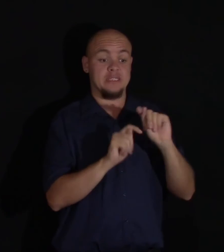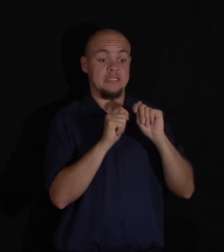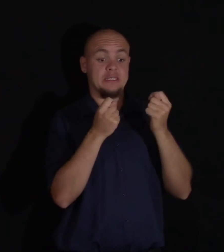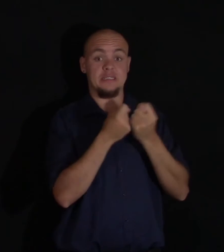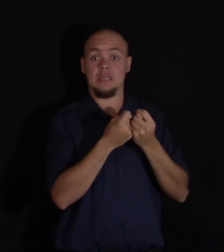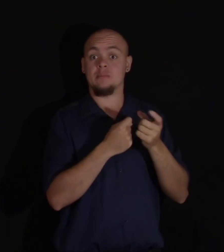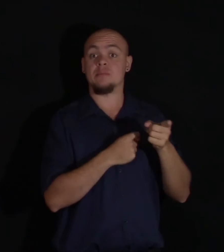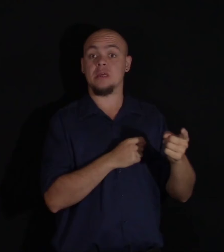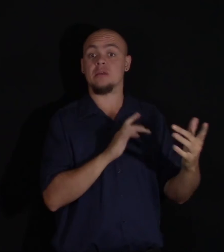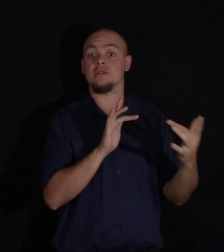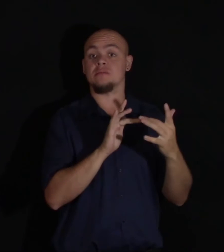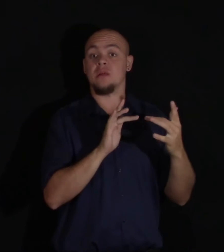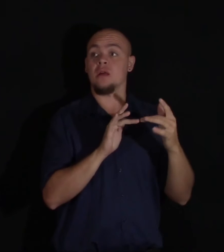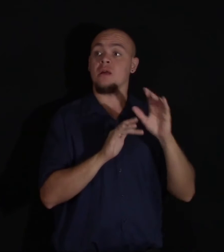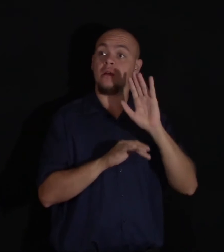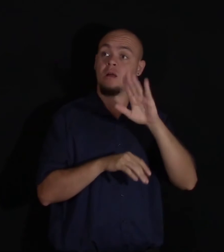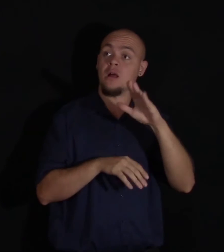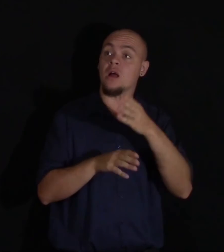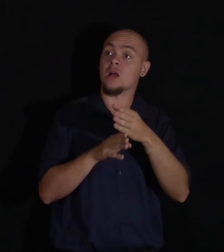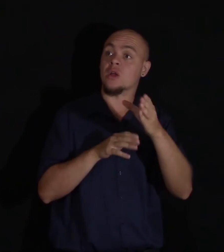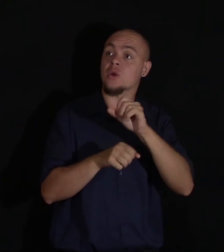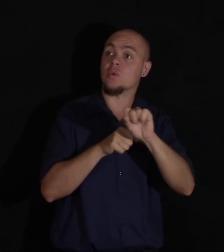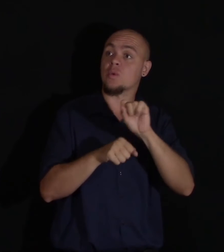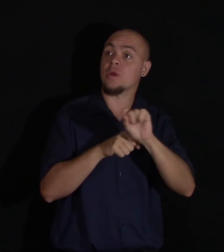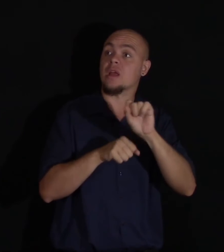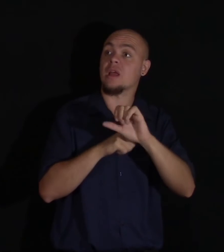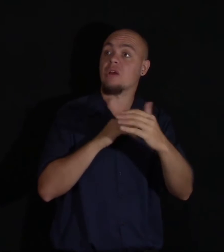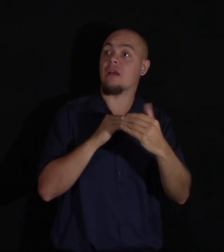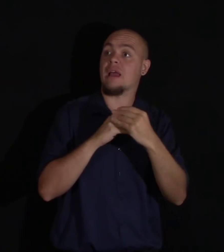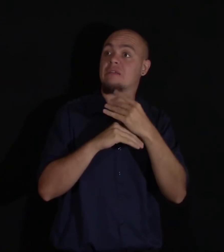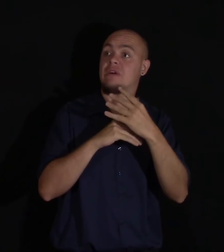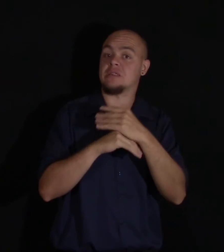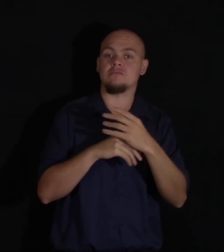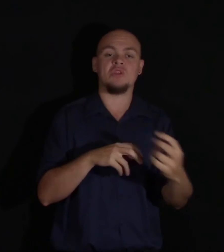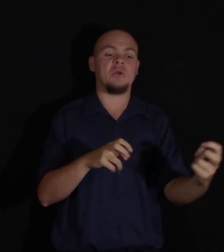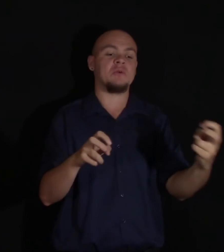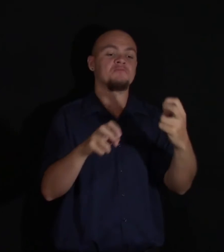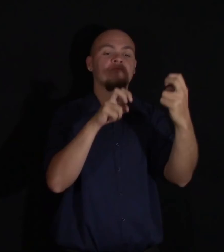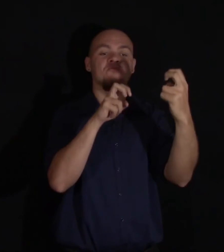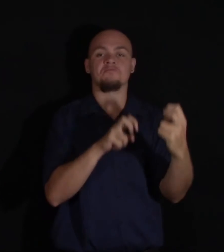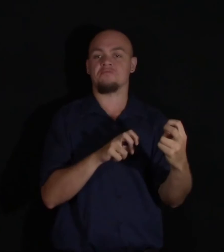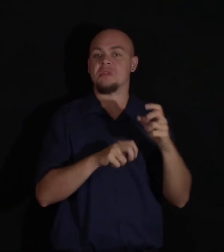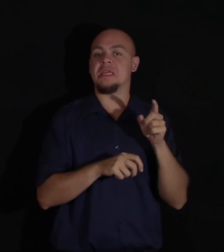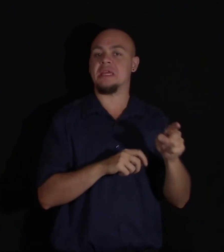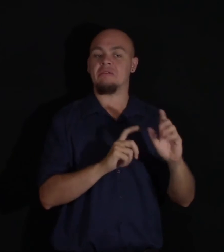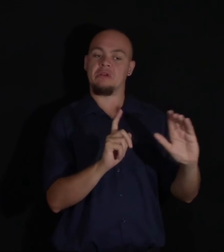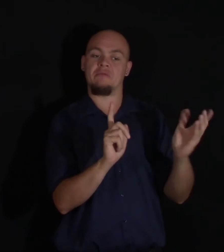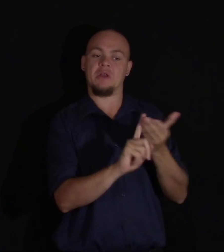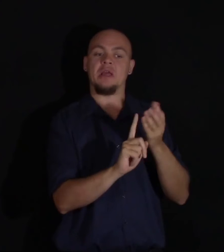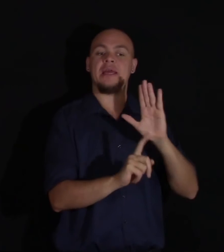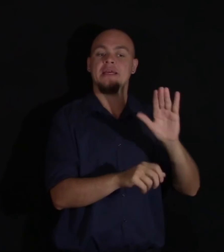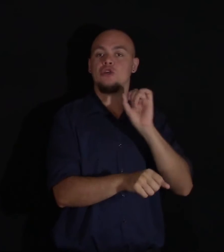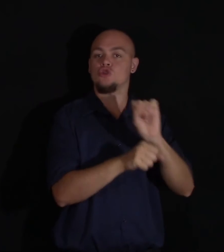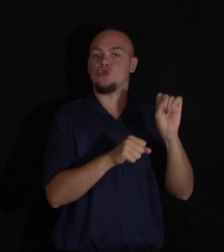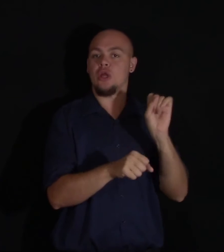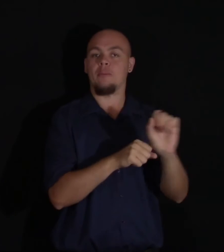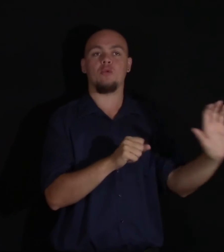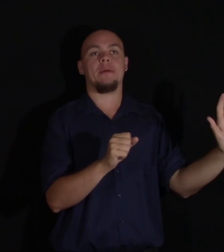me to ask for some career advice. We get together, and he was convinced he was going to lose his job.